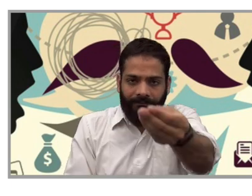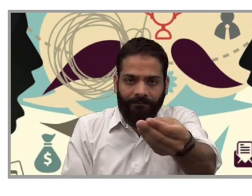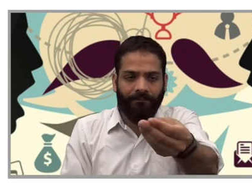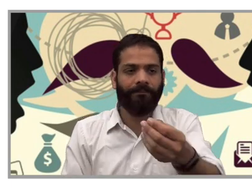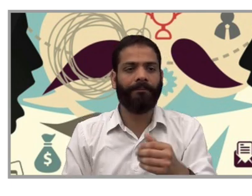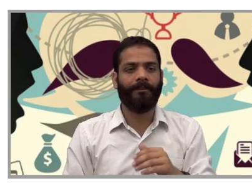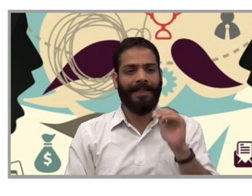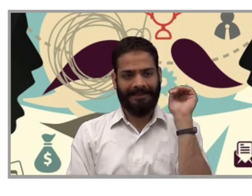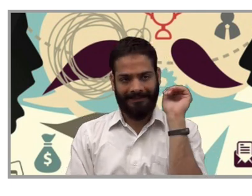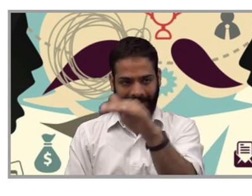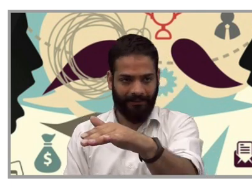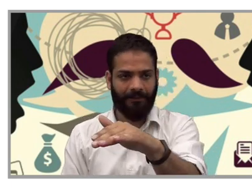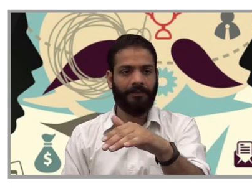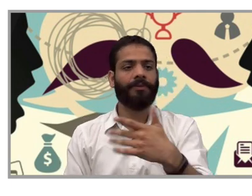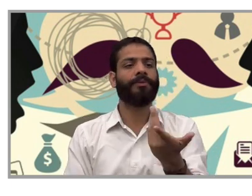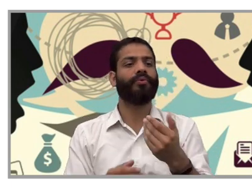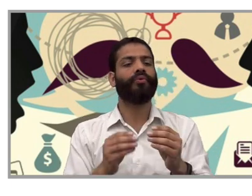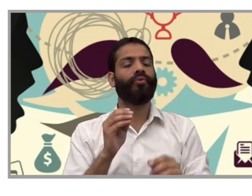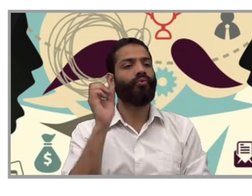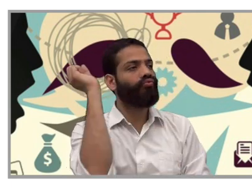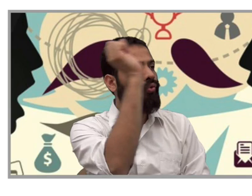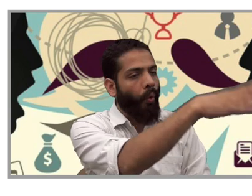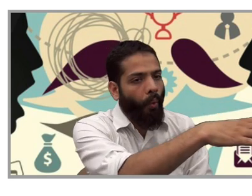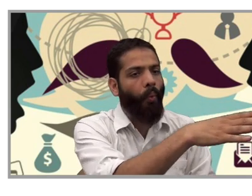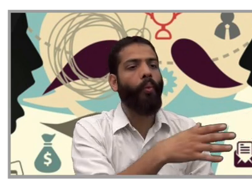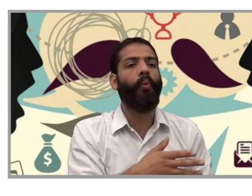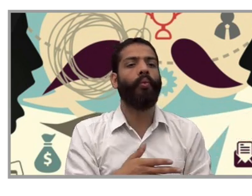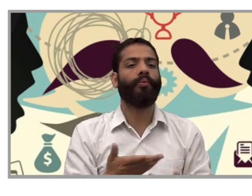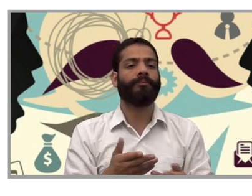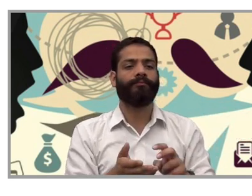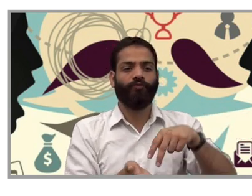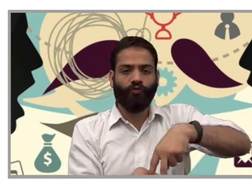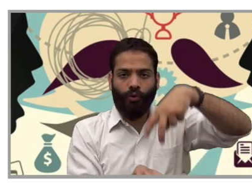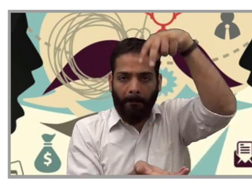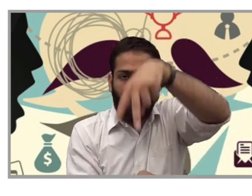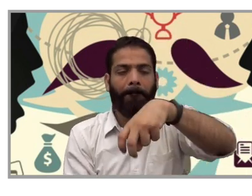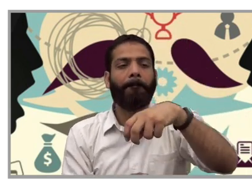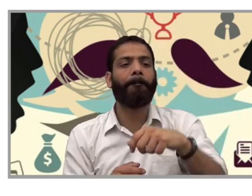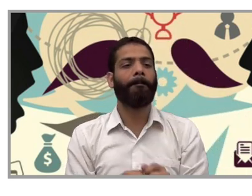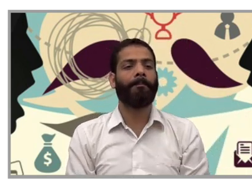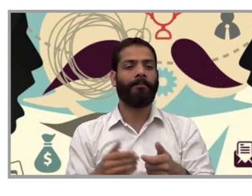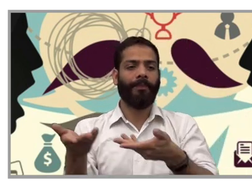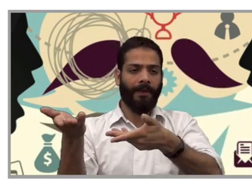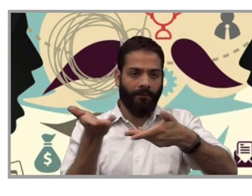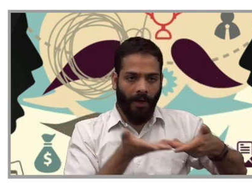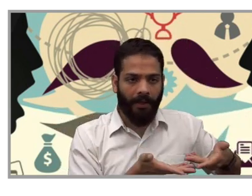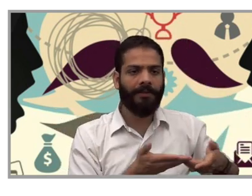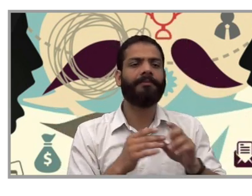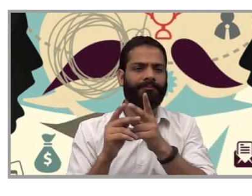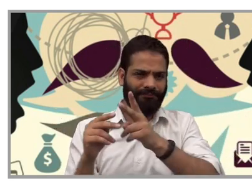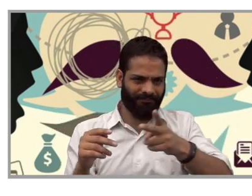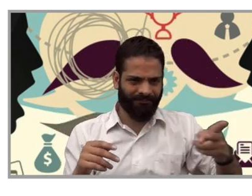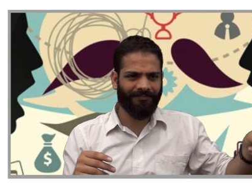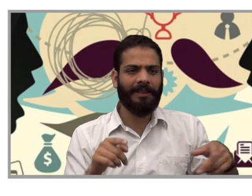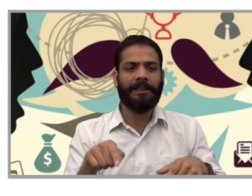criticises with other signs in their movement parameter like give, send, throw, jump,